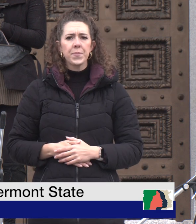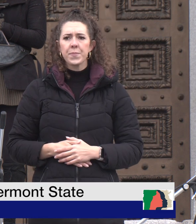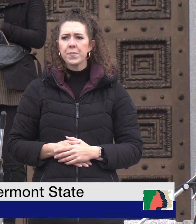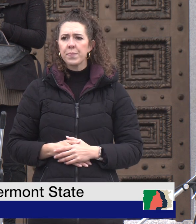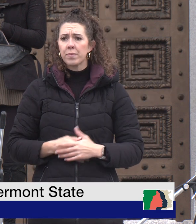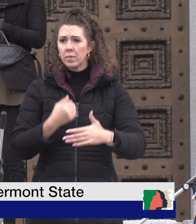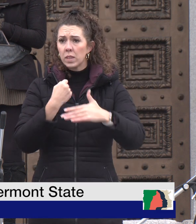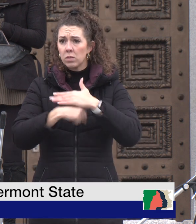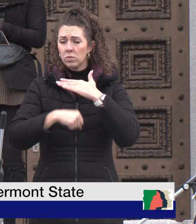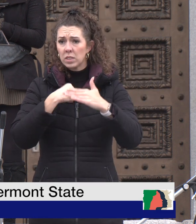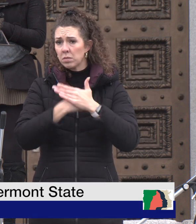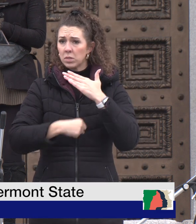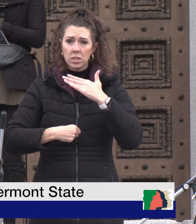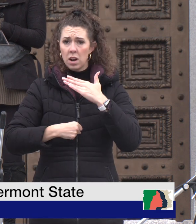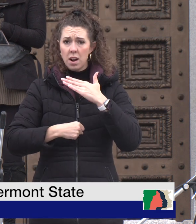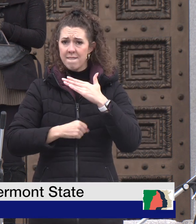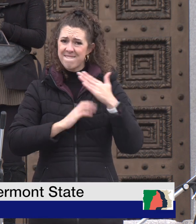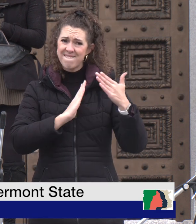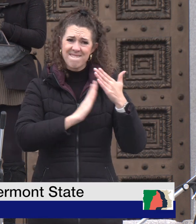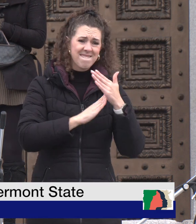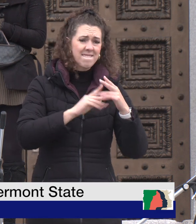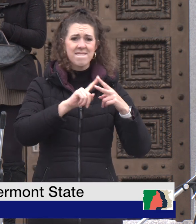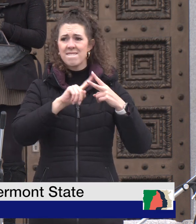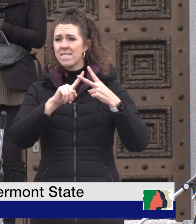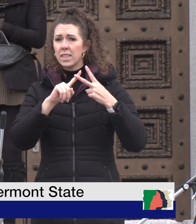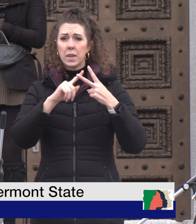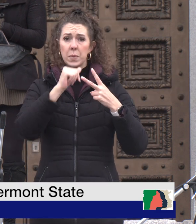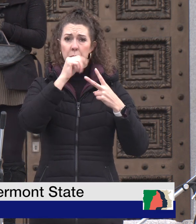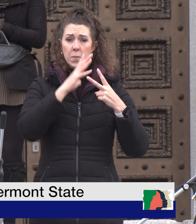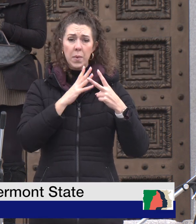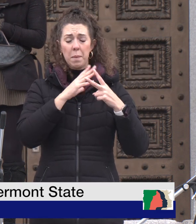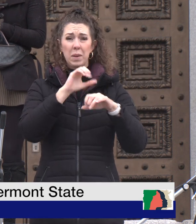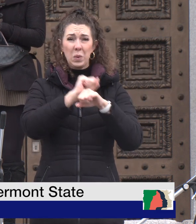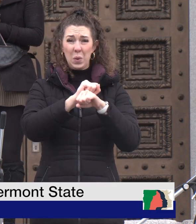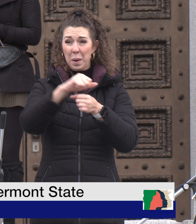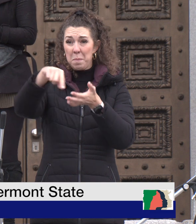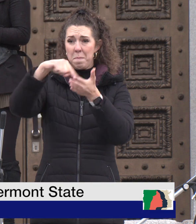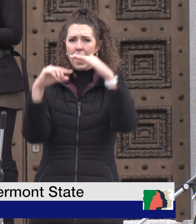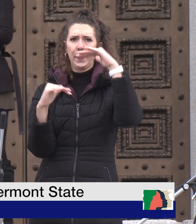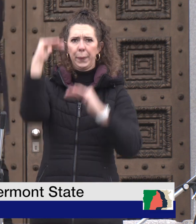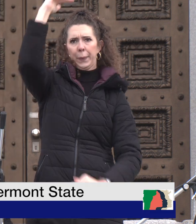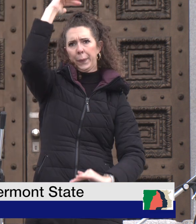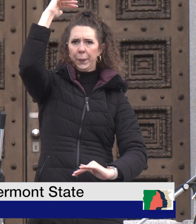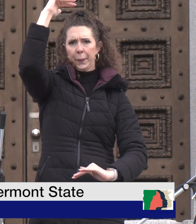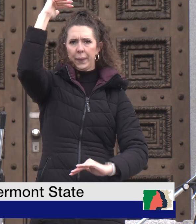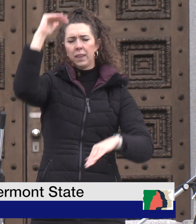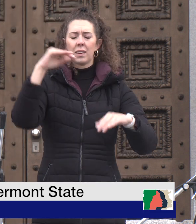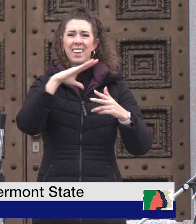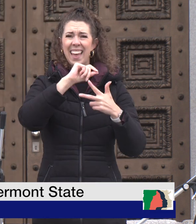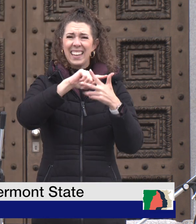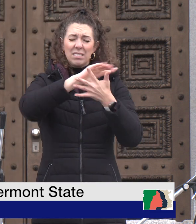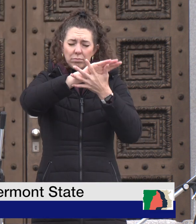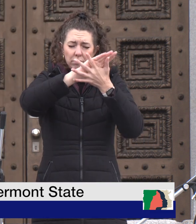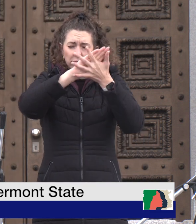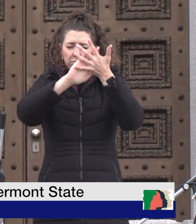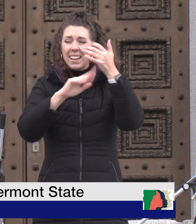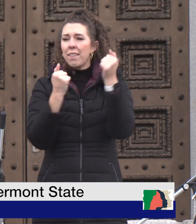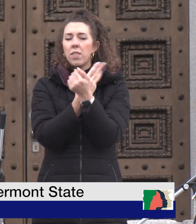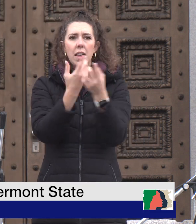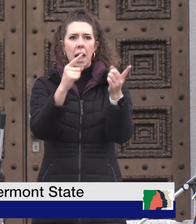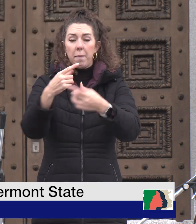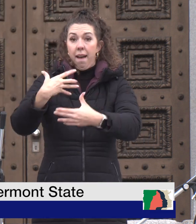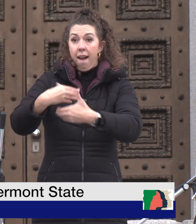Reproductive injustice, violence, women working for cents on the dollar, all these abuses and injustices that occur on the outside of prisons